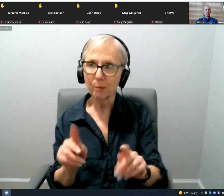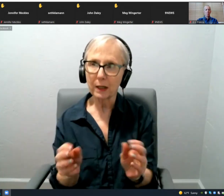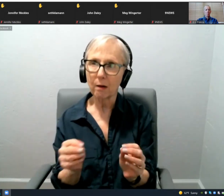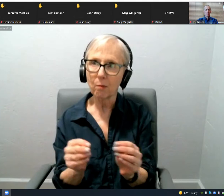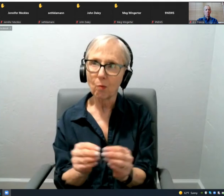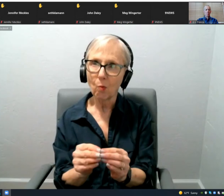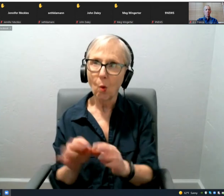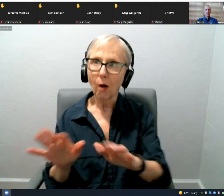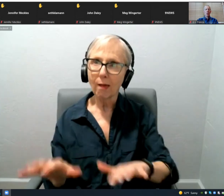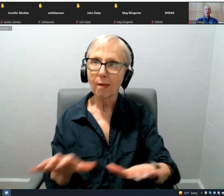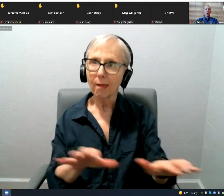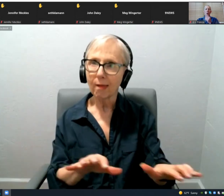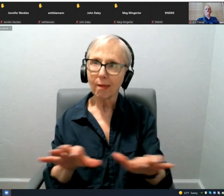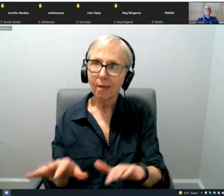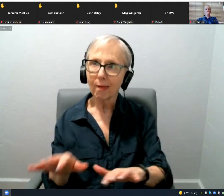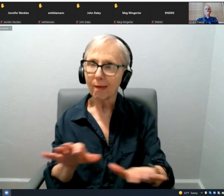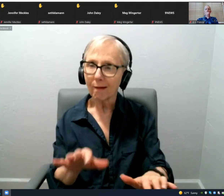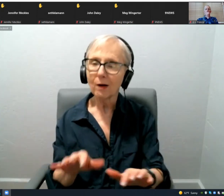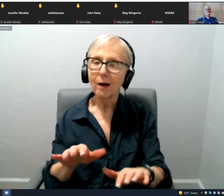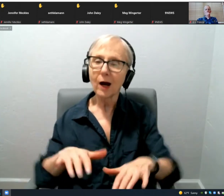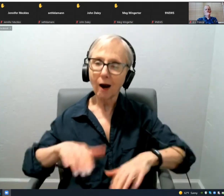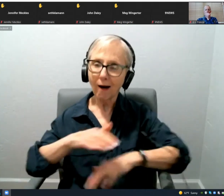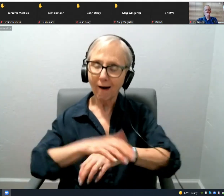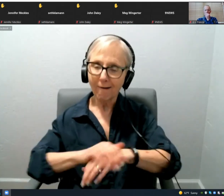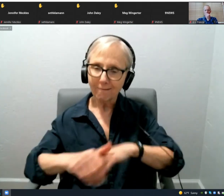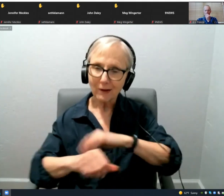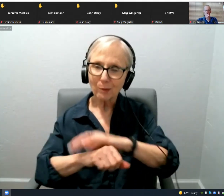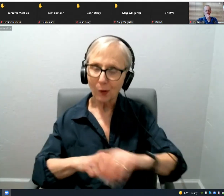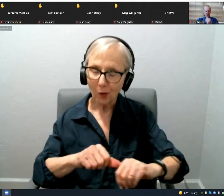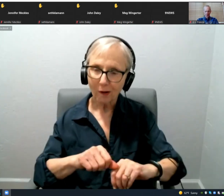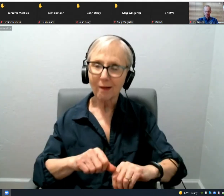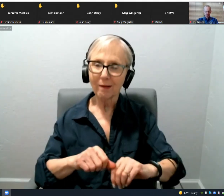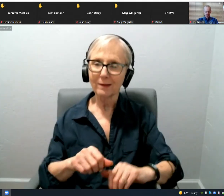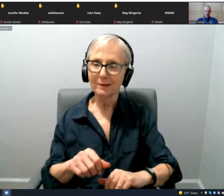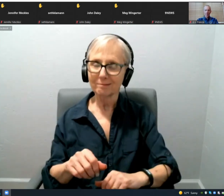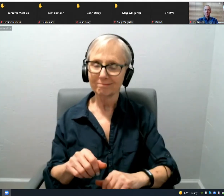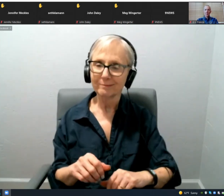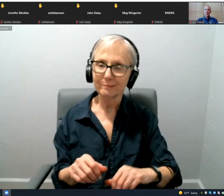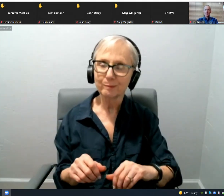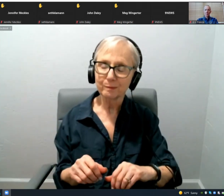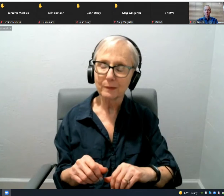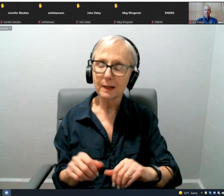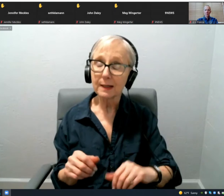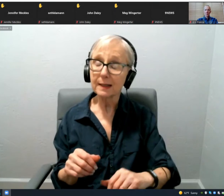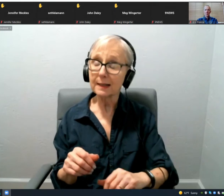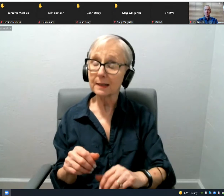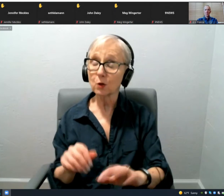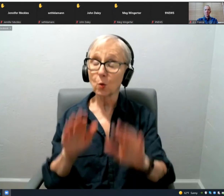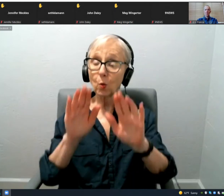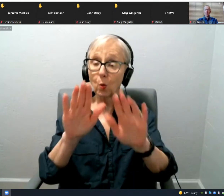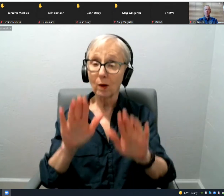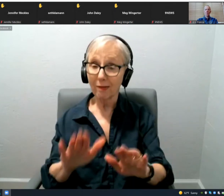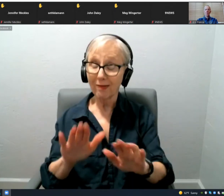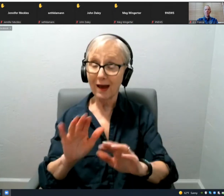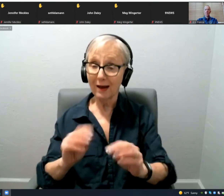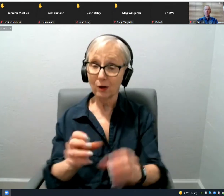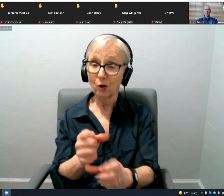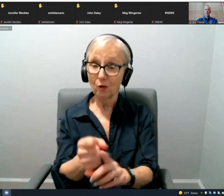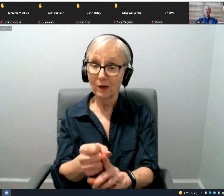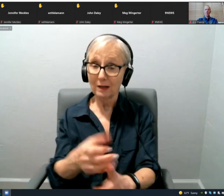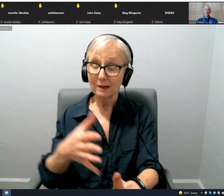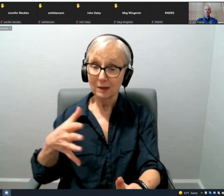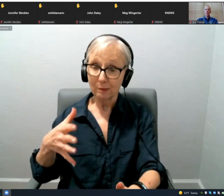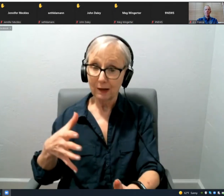going out to get tested proactively as much as they are when levels are high. It's great that you guys have expanded from 21 facilities